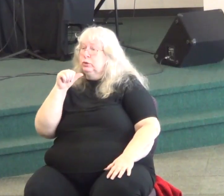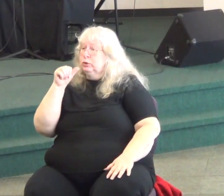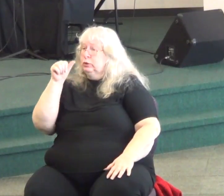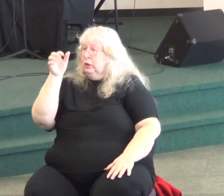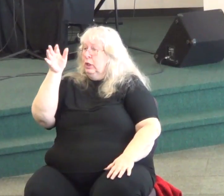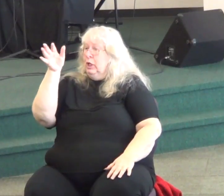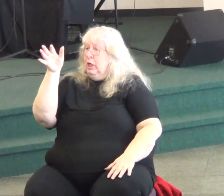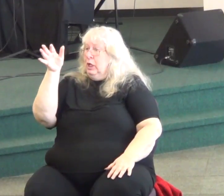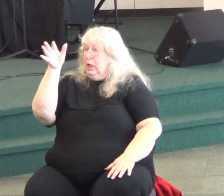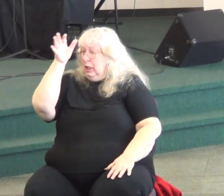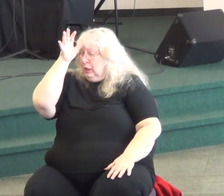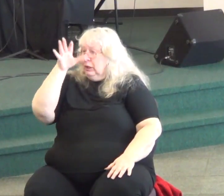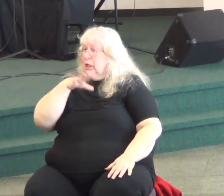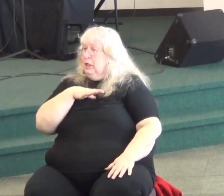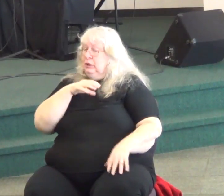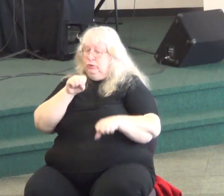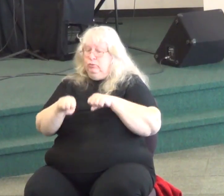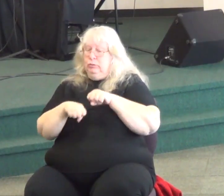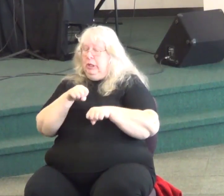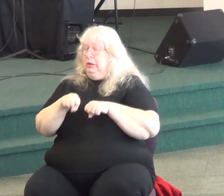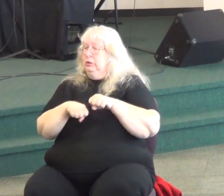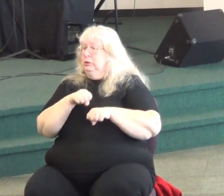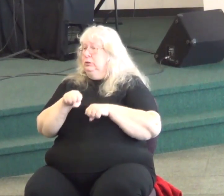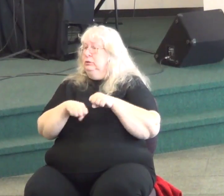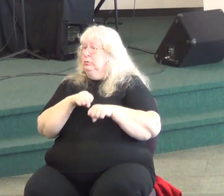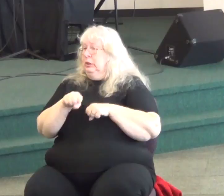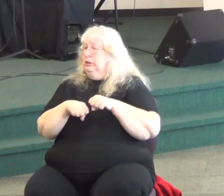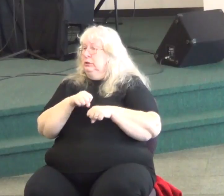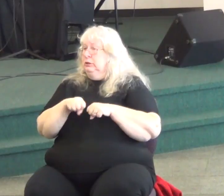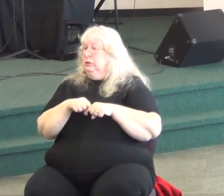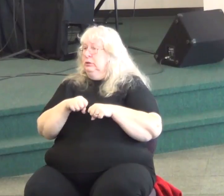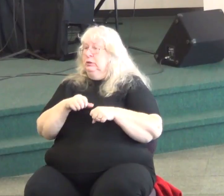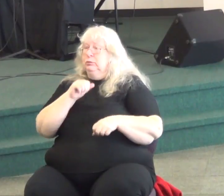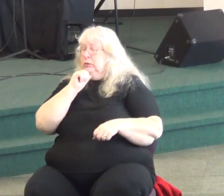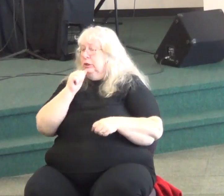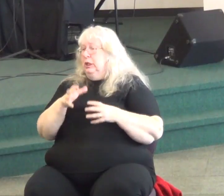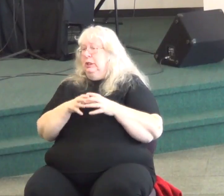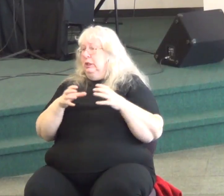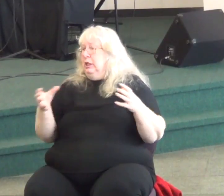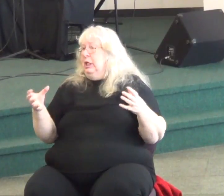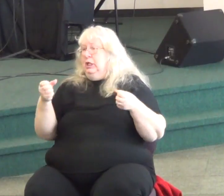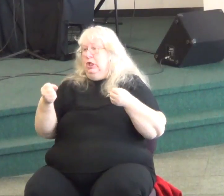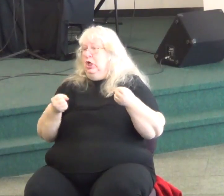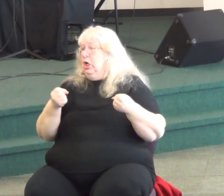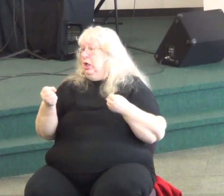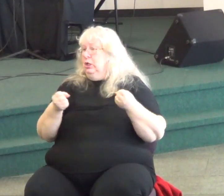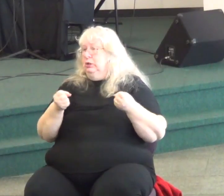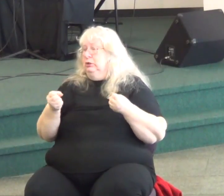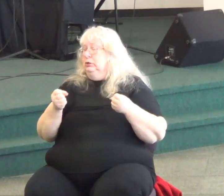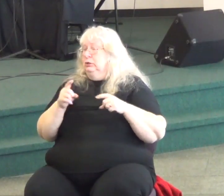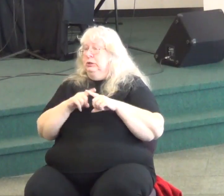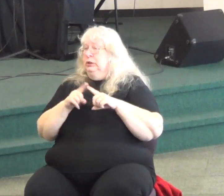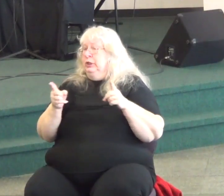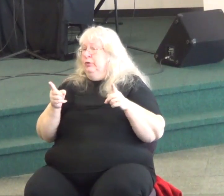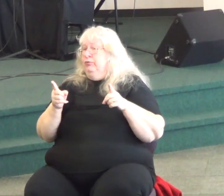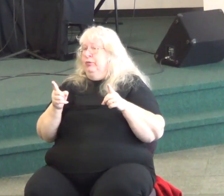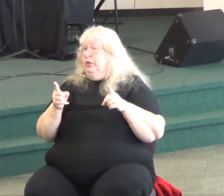their bicycles. There weren't a lot of cars and semis and mobile homes going down the road, so they could ride